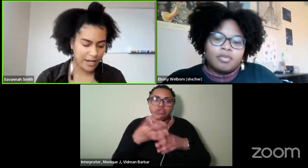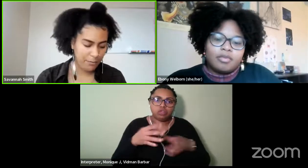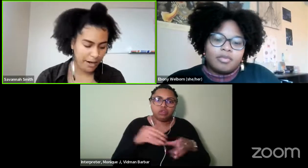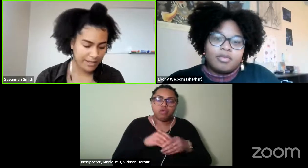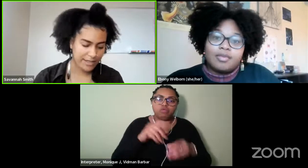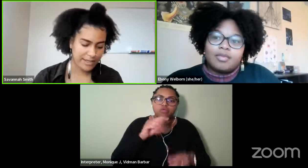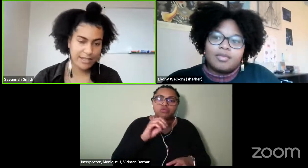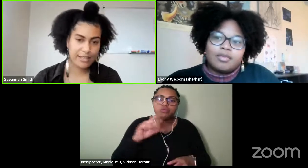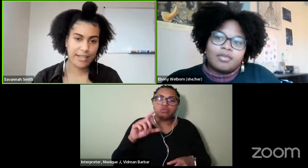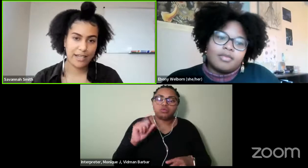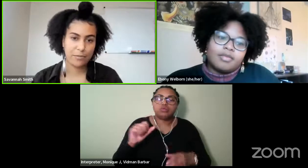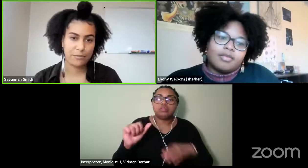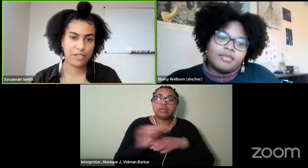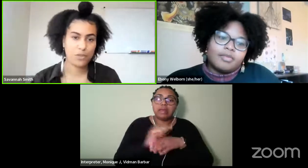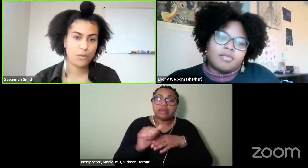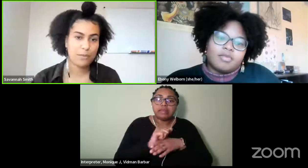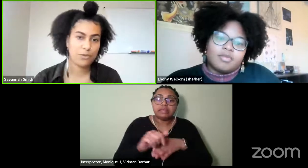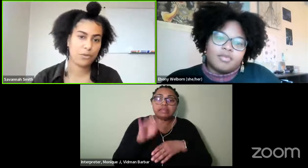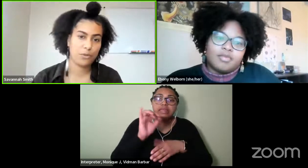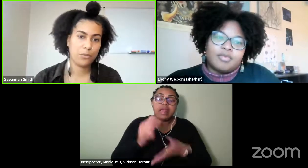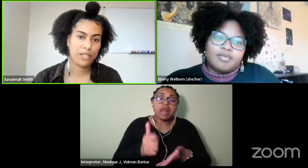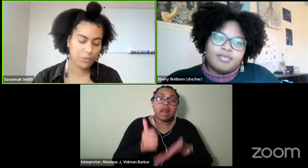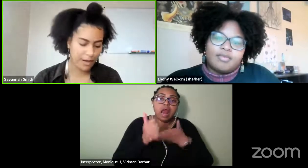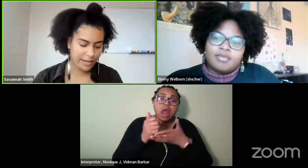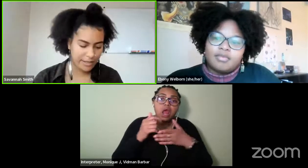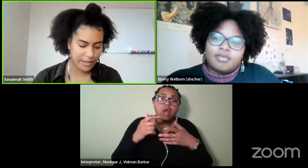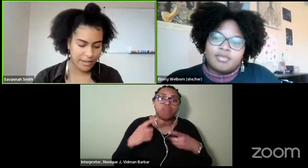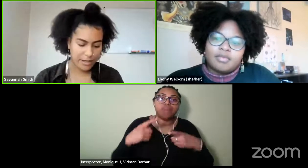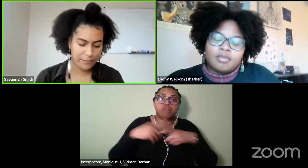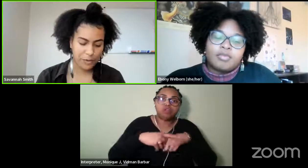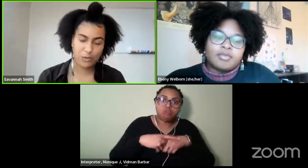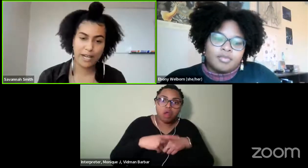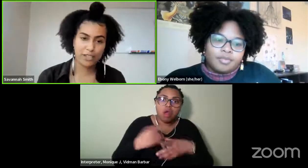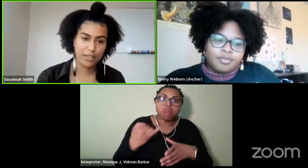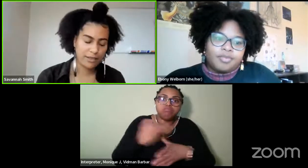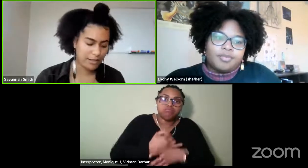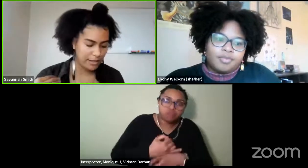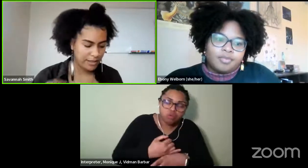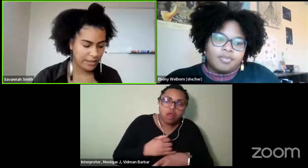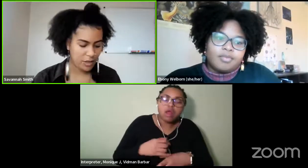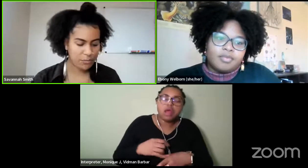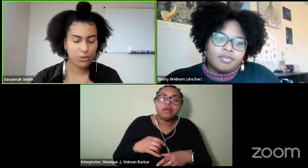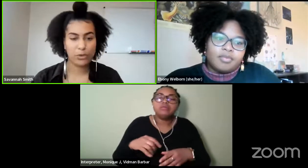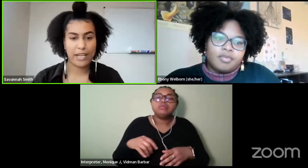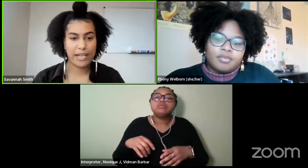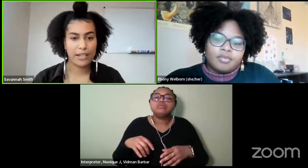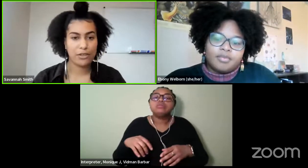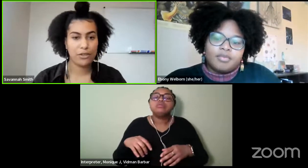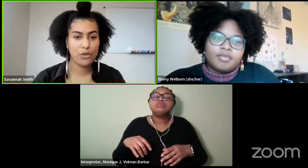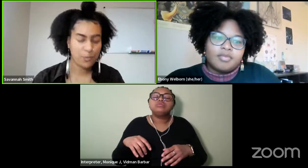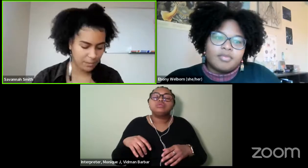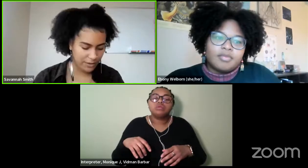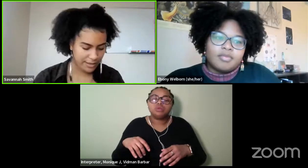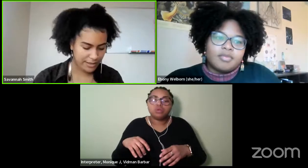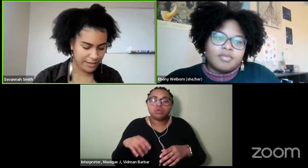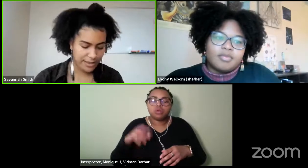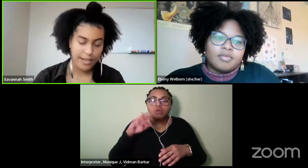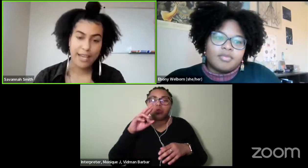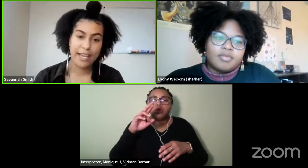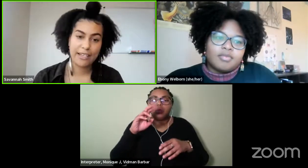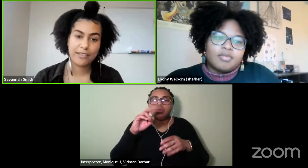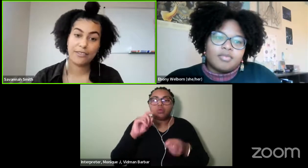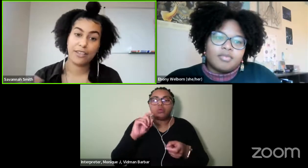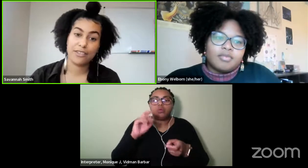tools and practices that help disrupt or redirect those reactions to help you create new